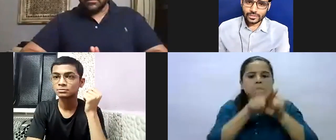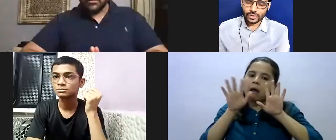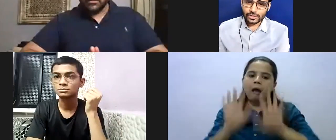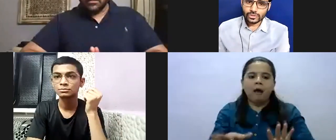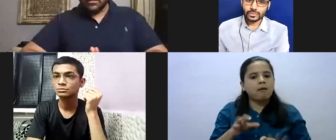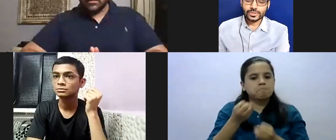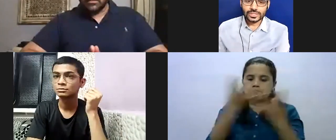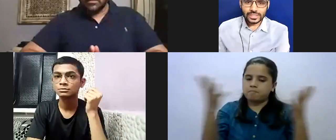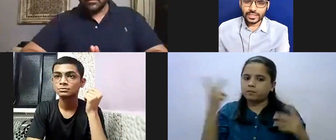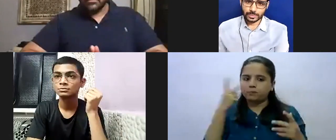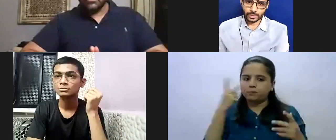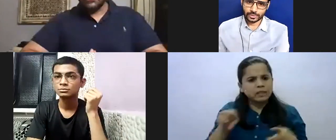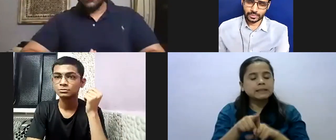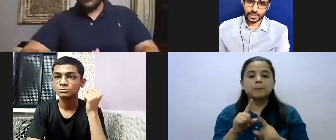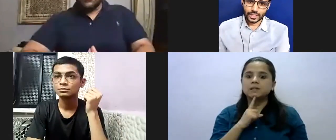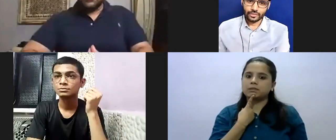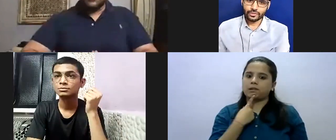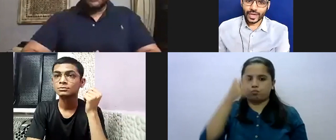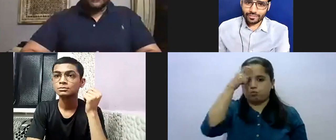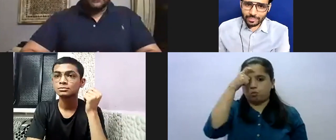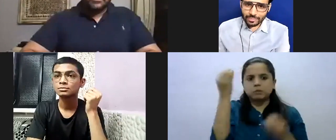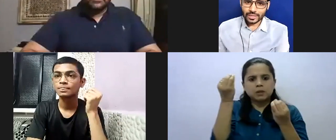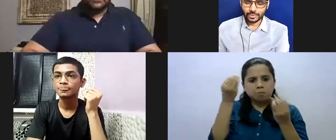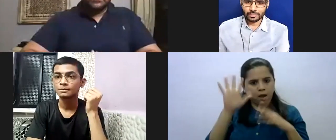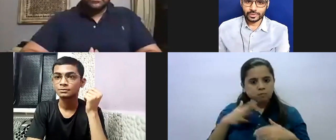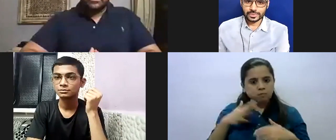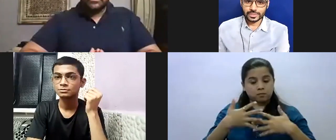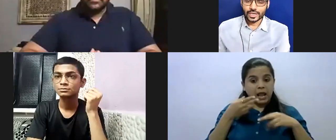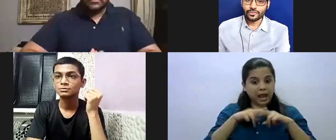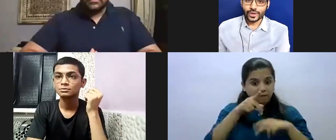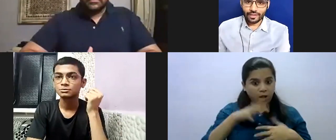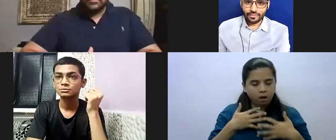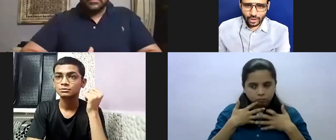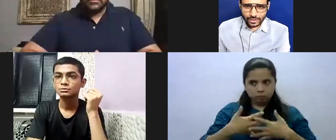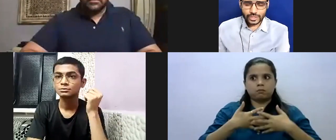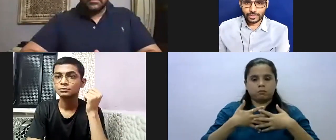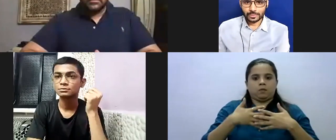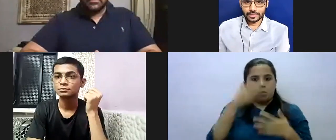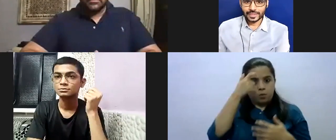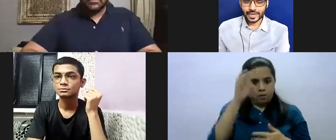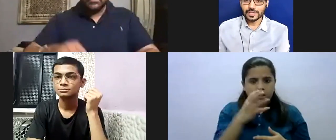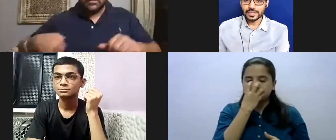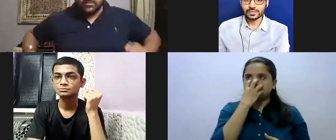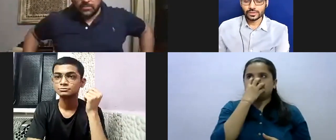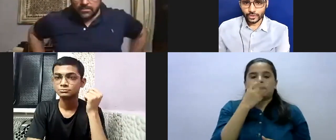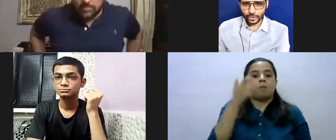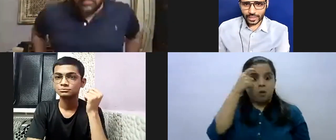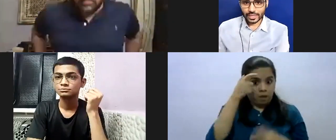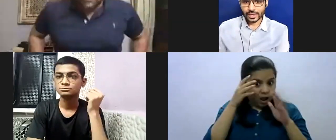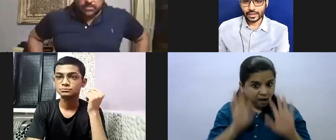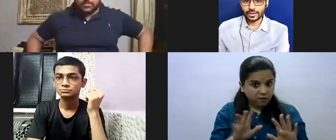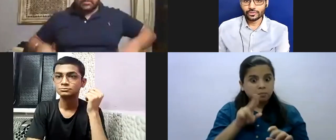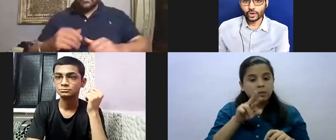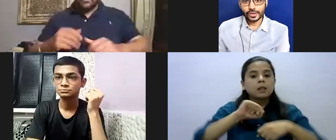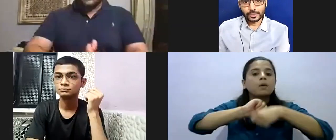that is also the most serious problem. If you're having breathing problems, if you're having oxygen problem, that means corona